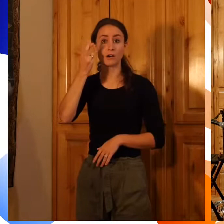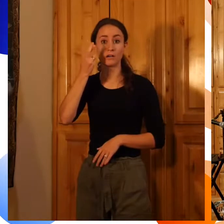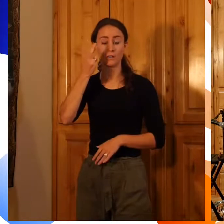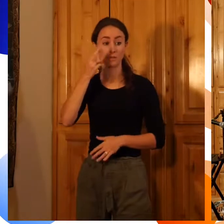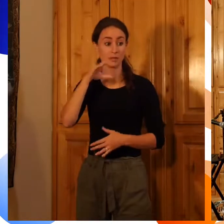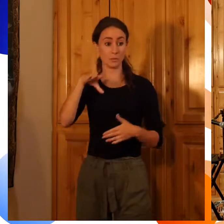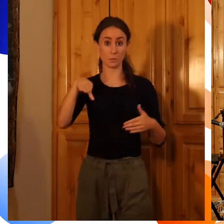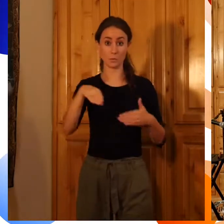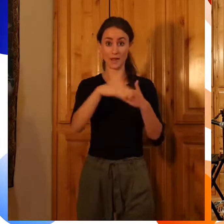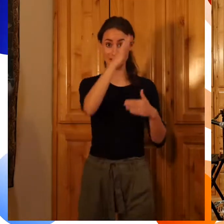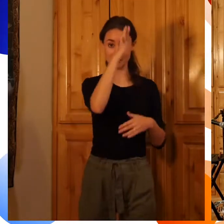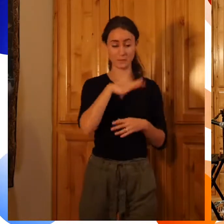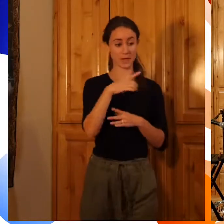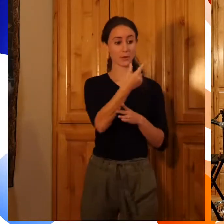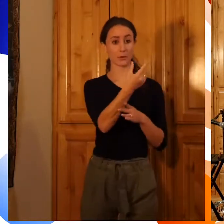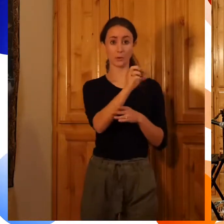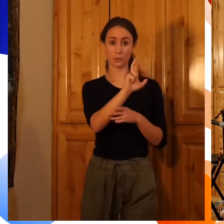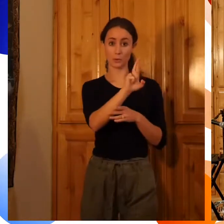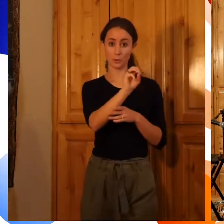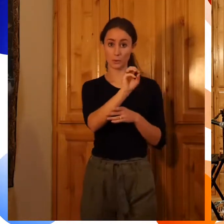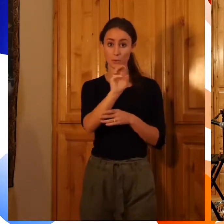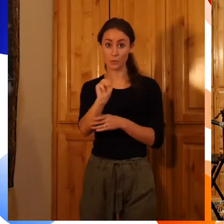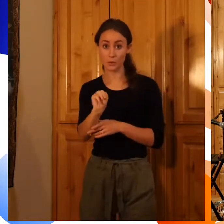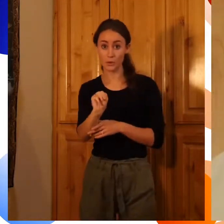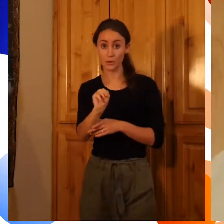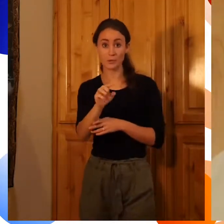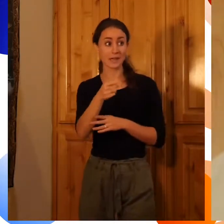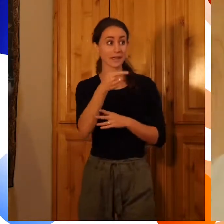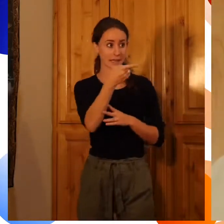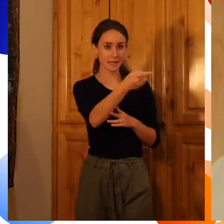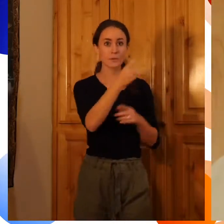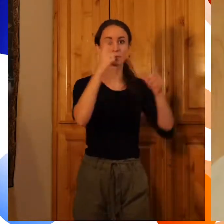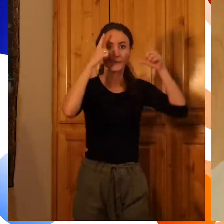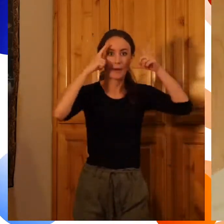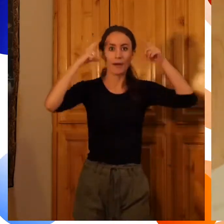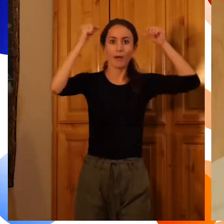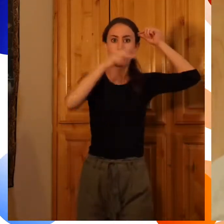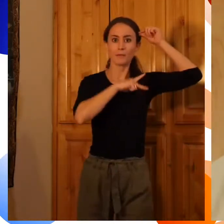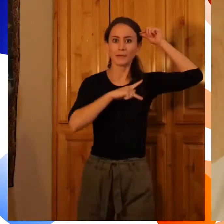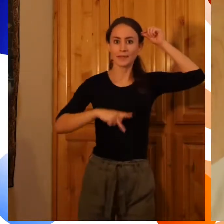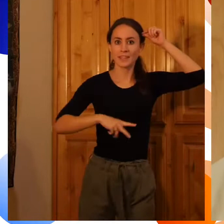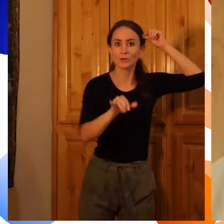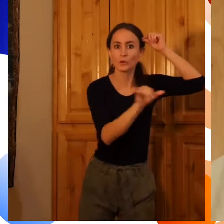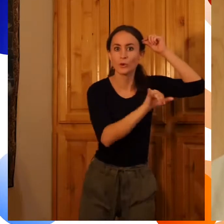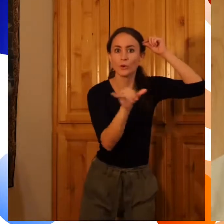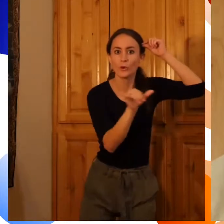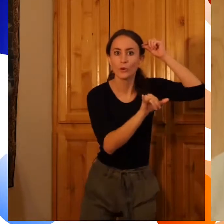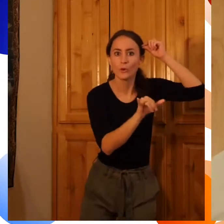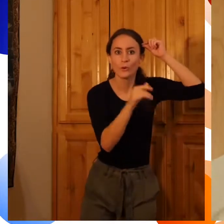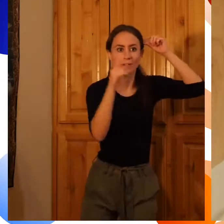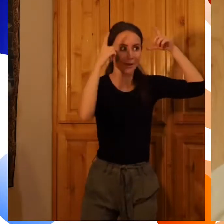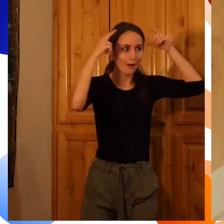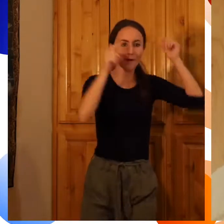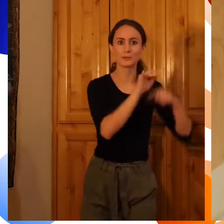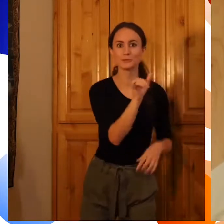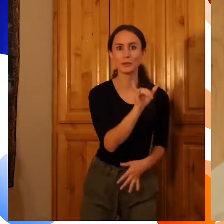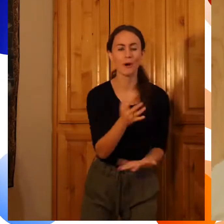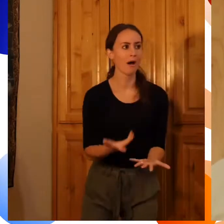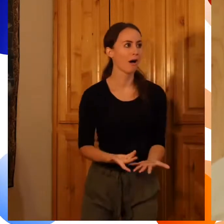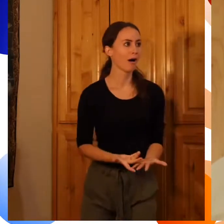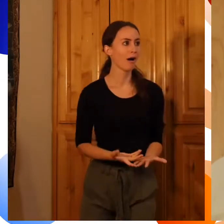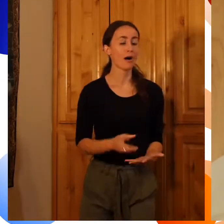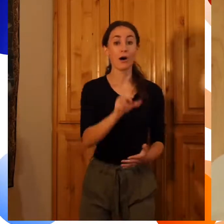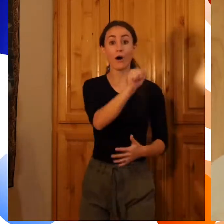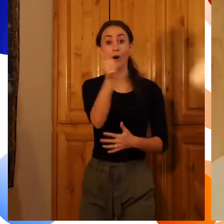giant, slobbering goblin king with a great gold crown. and all of his groomsmen were, in fact,